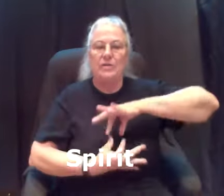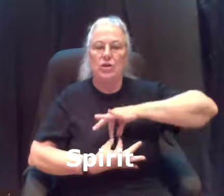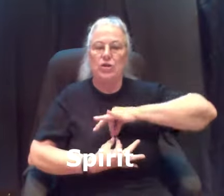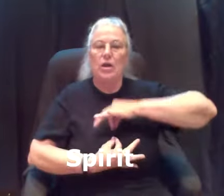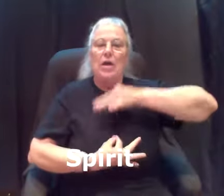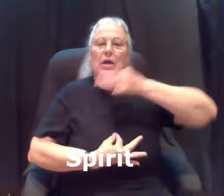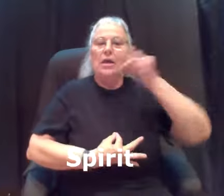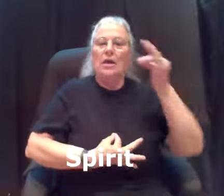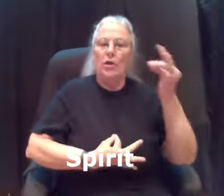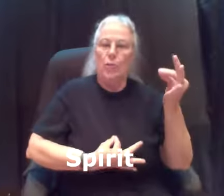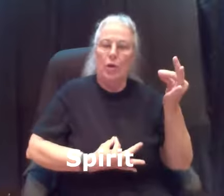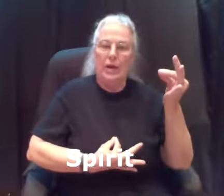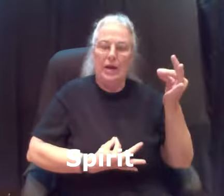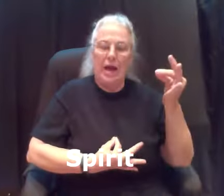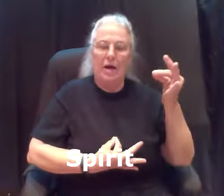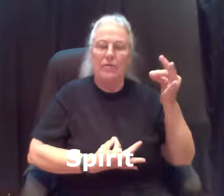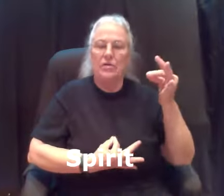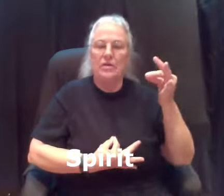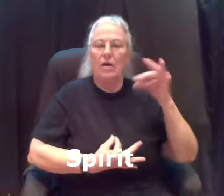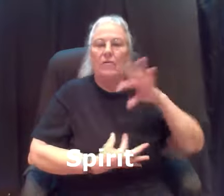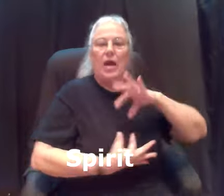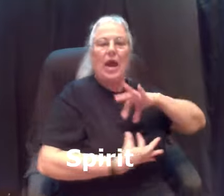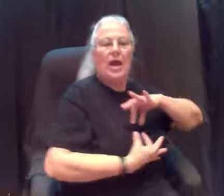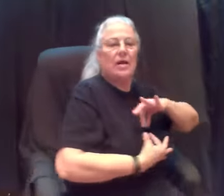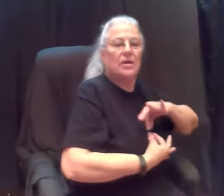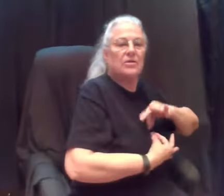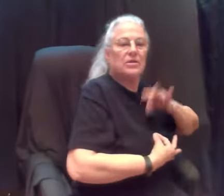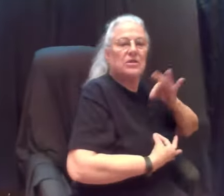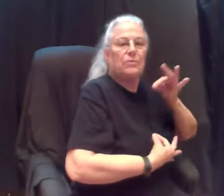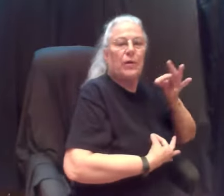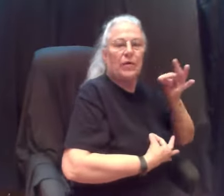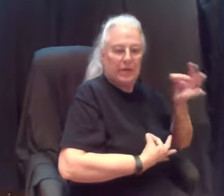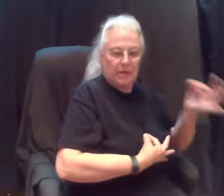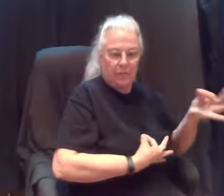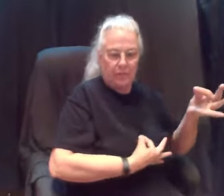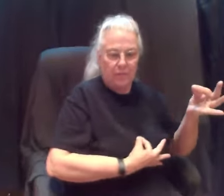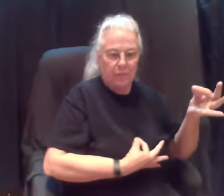position, like you're pulling it out of yourself. A spirit.